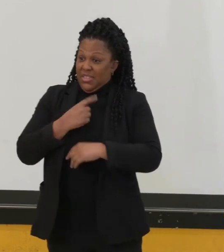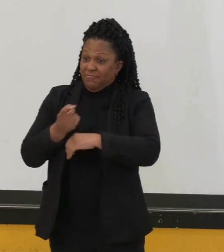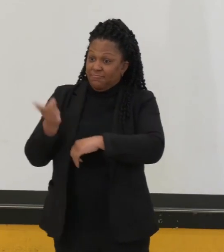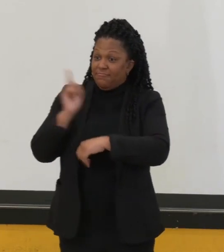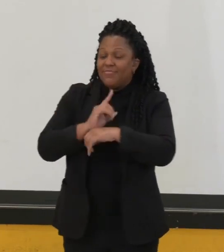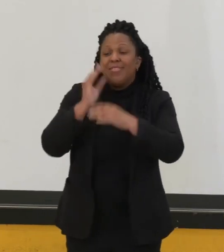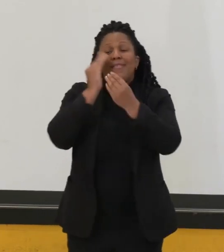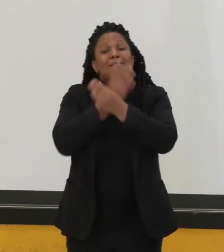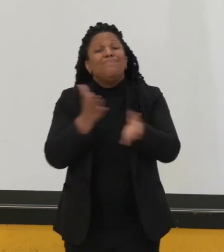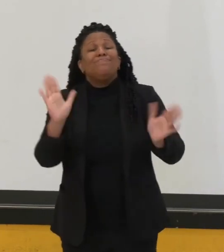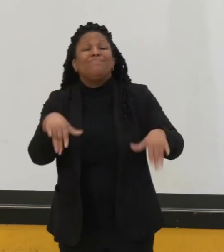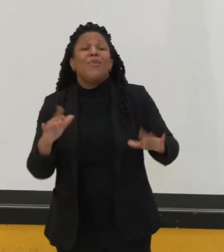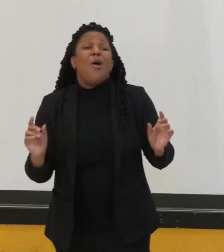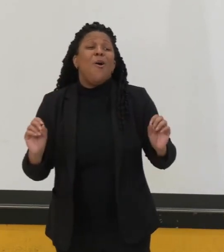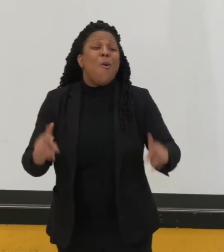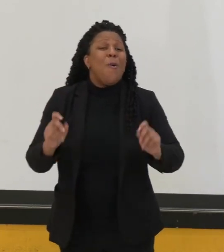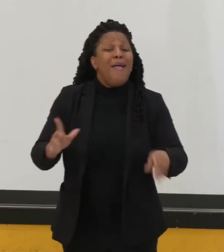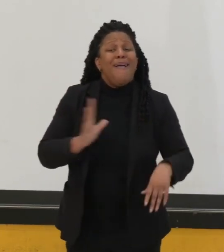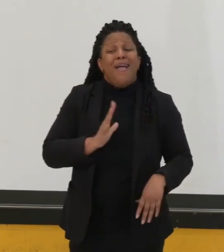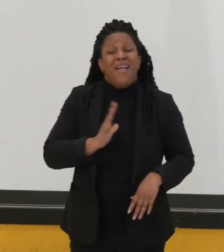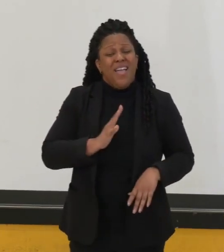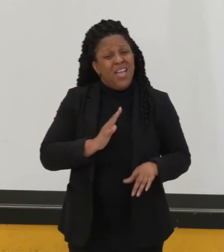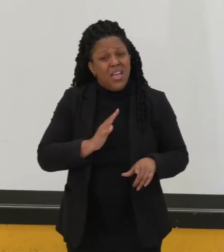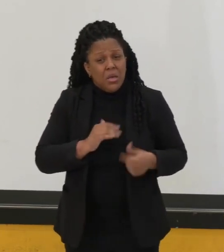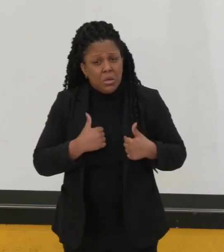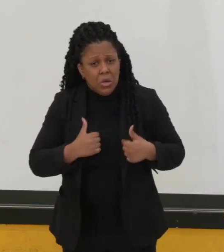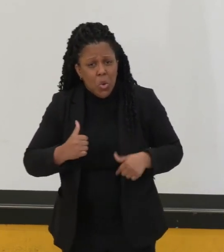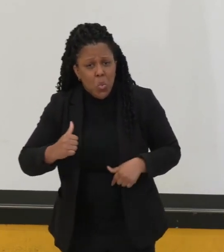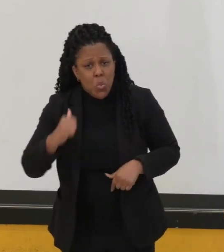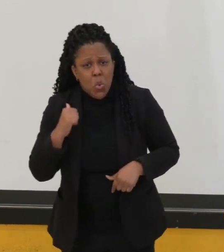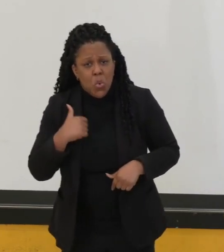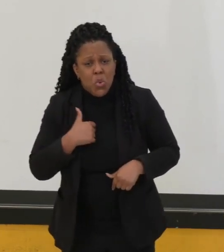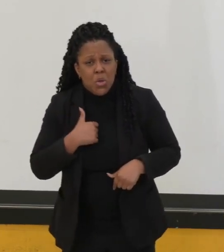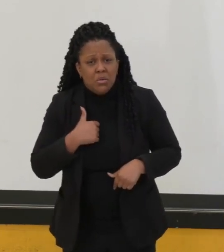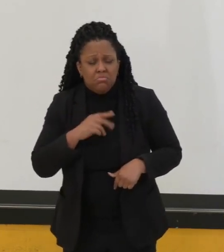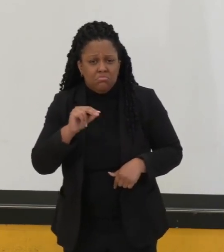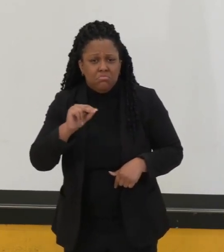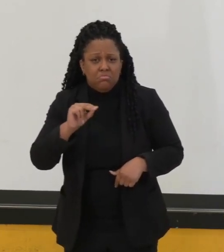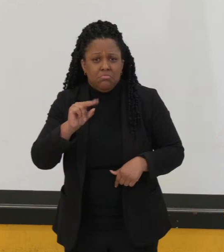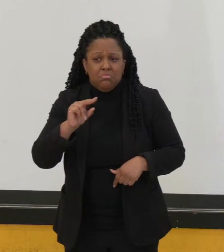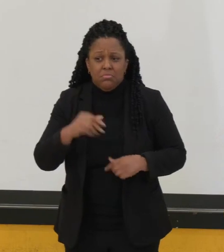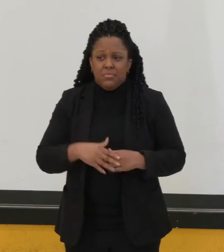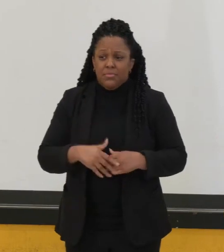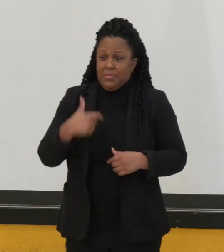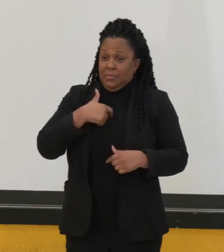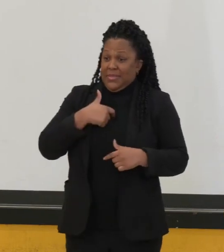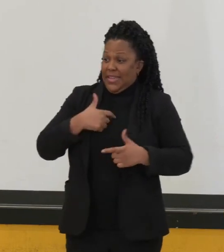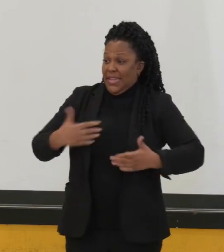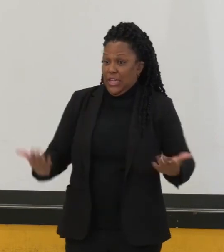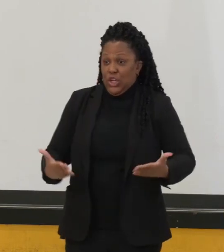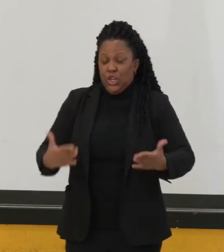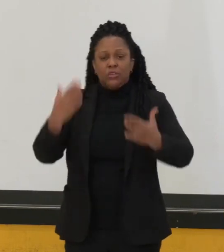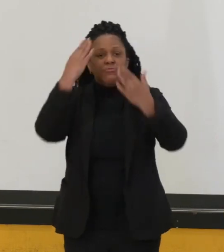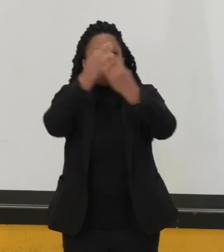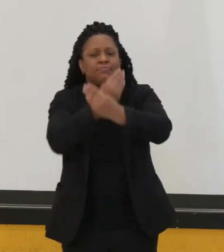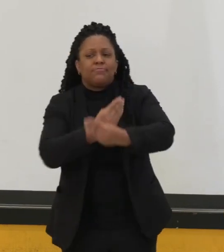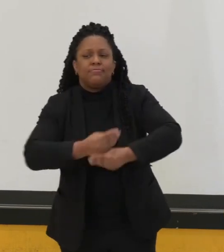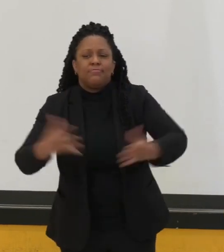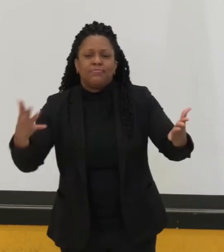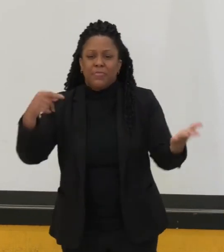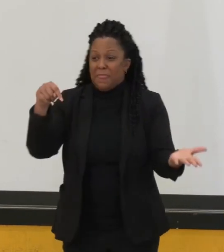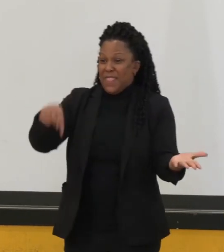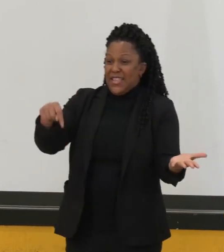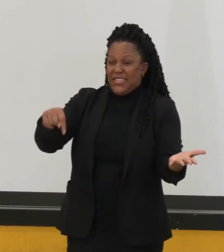not. I'm not going to stand here and tell you that we all, city, county, states, nation, has made the